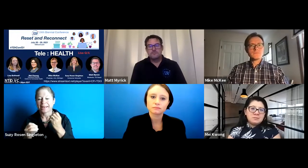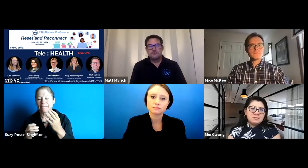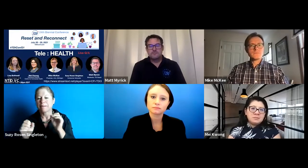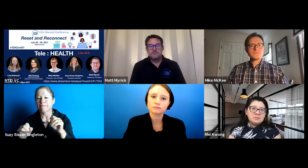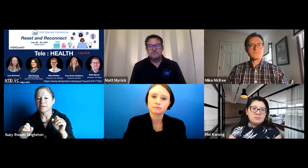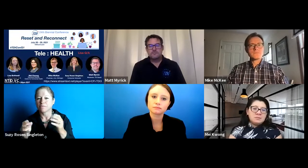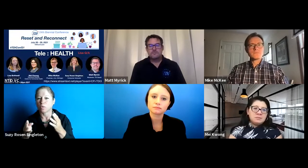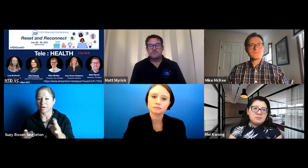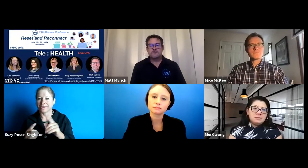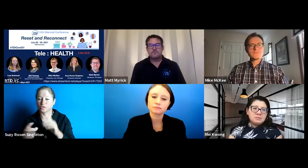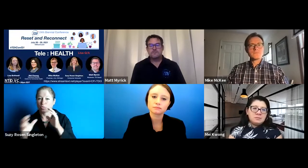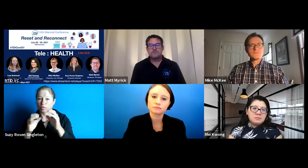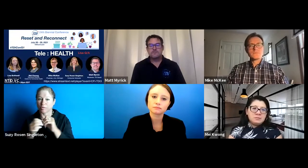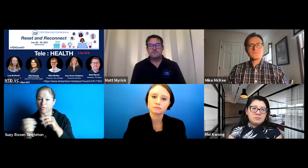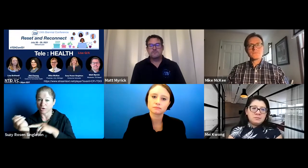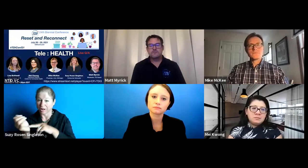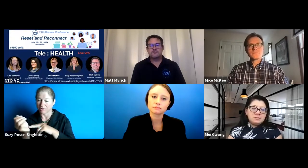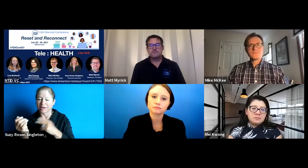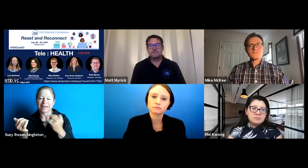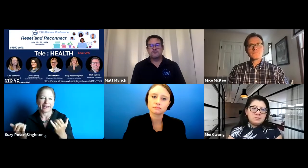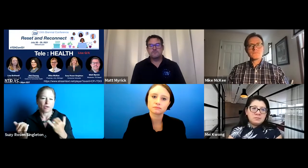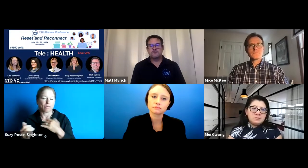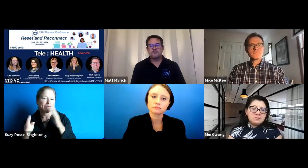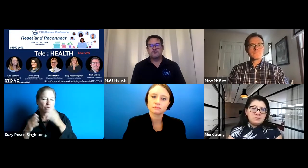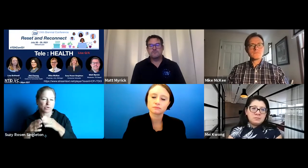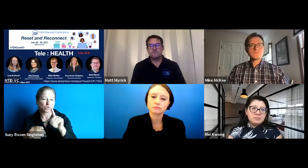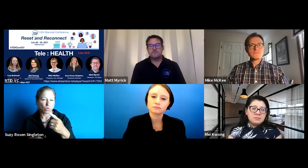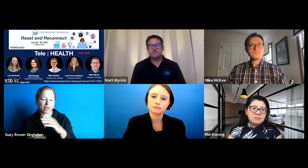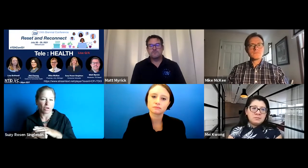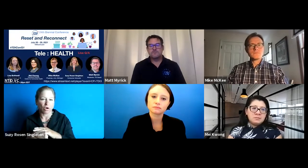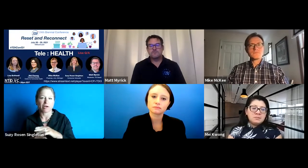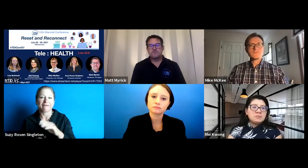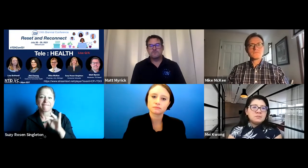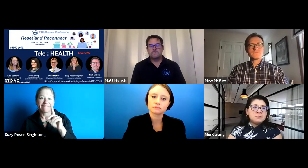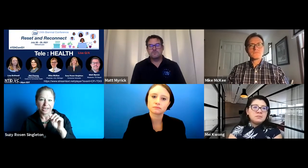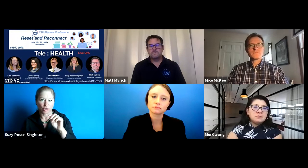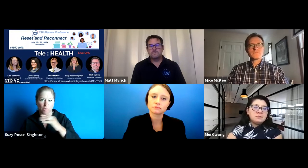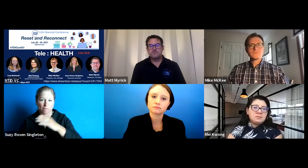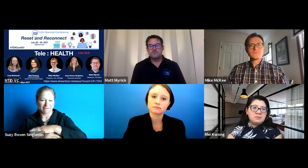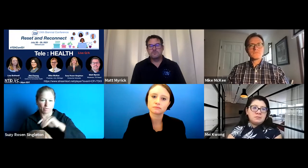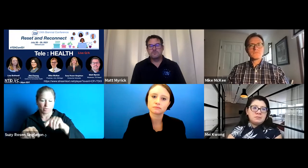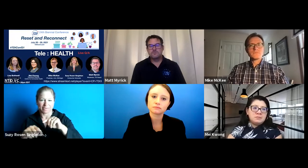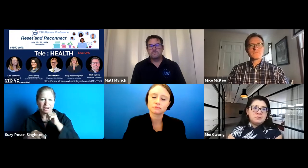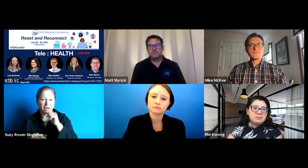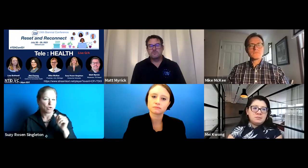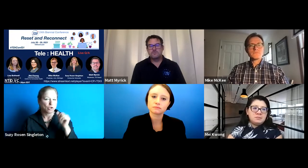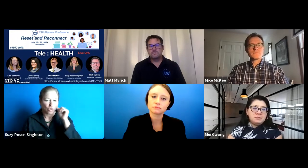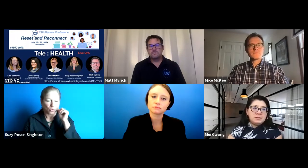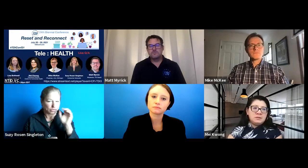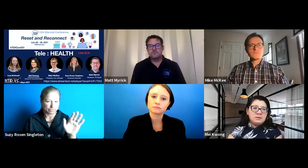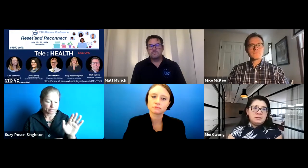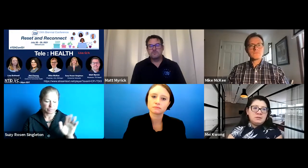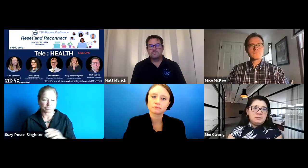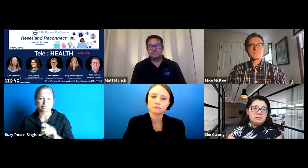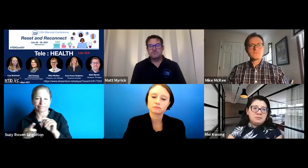well. You're right. There are many different possible ways to be communicating with your healthcare provider, but we're focusing now only on kind of